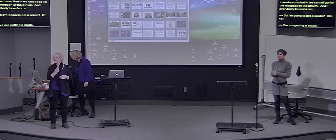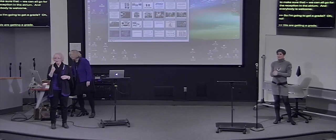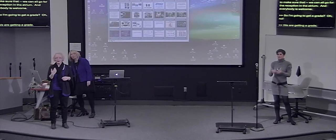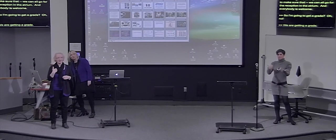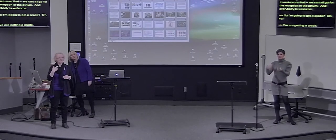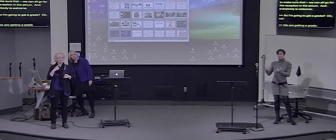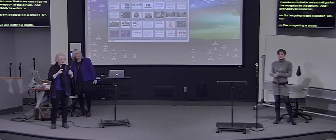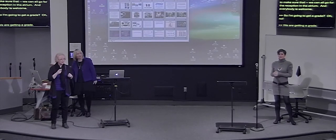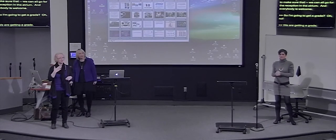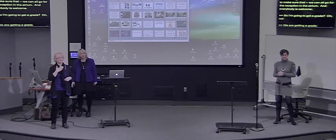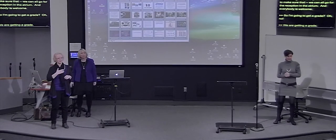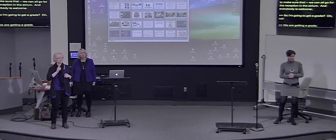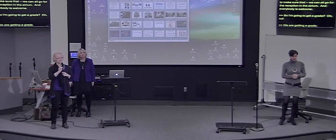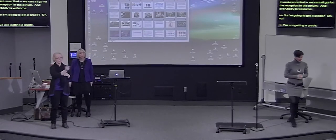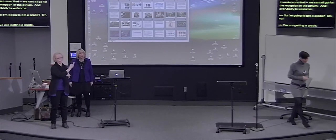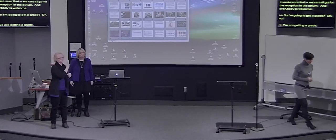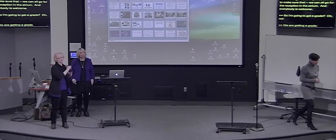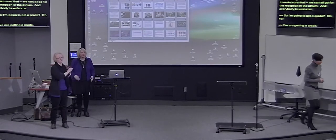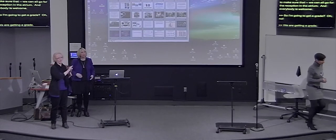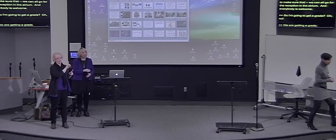to the um to the front